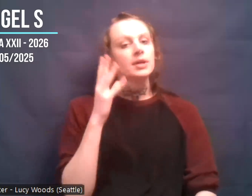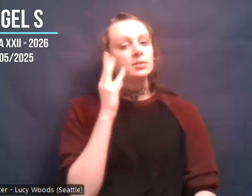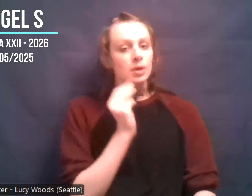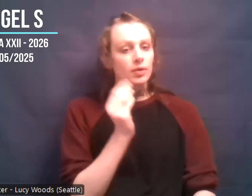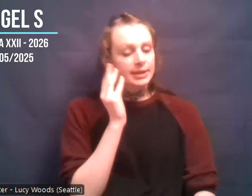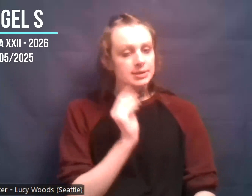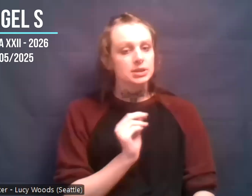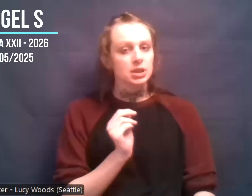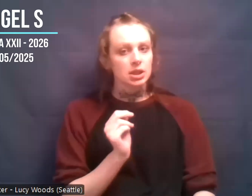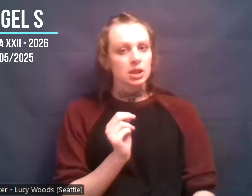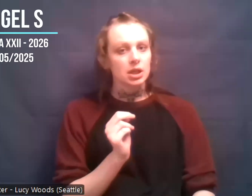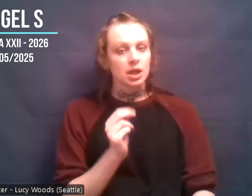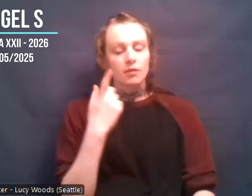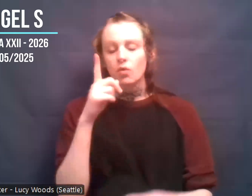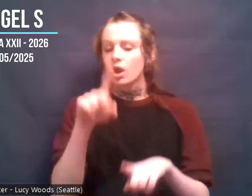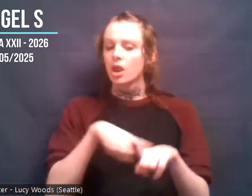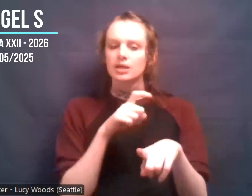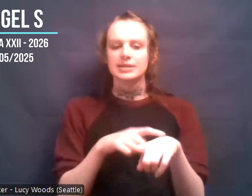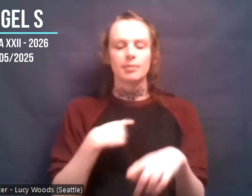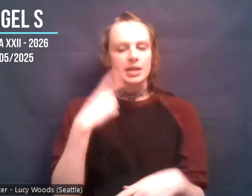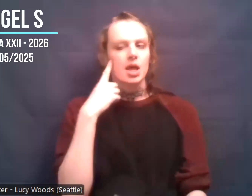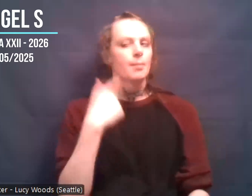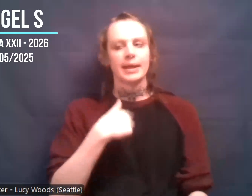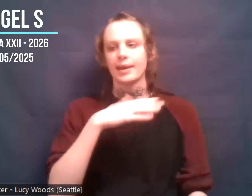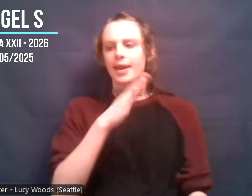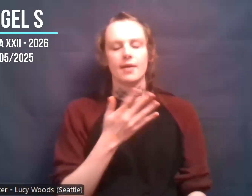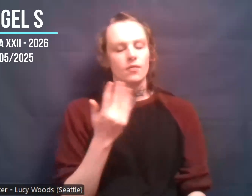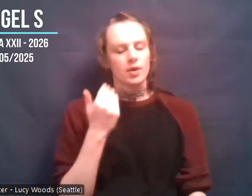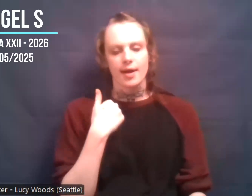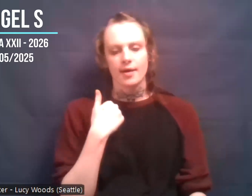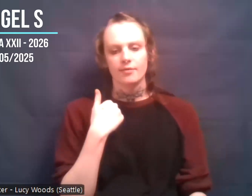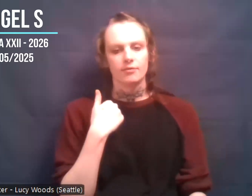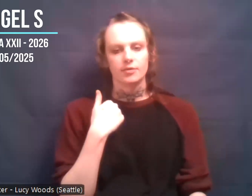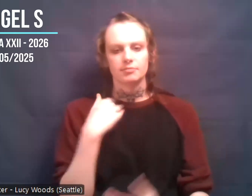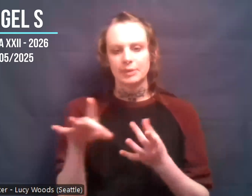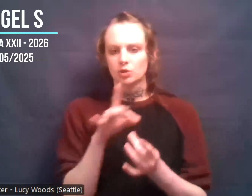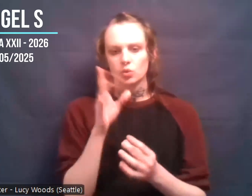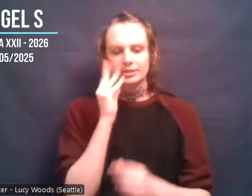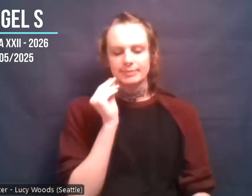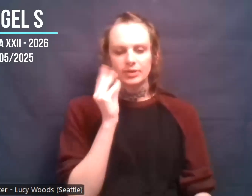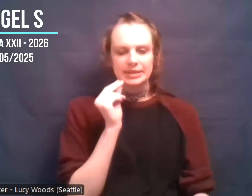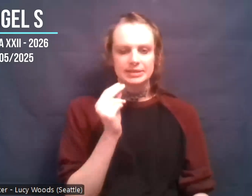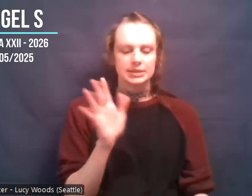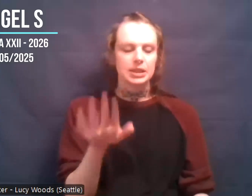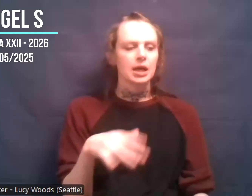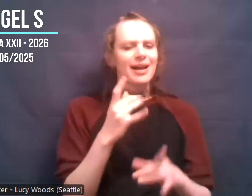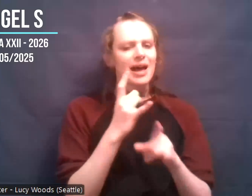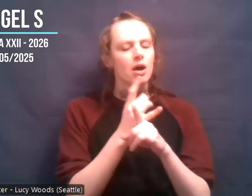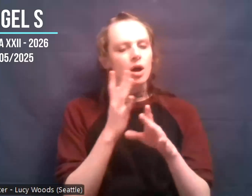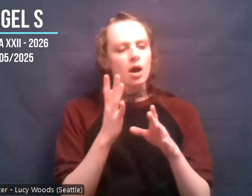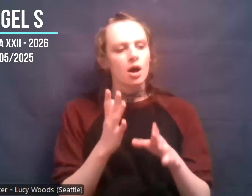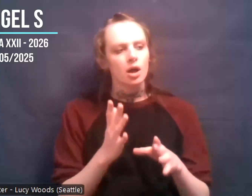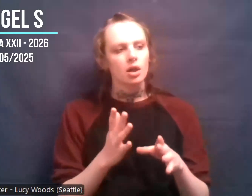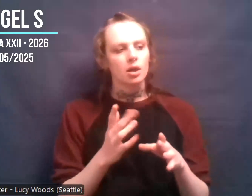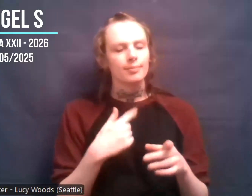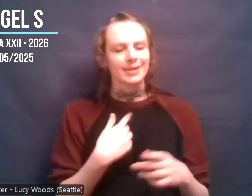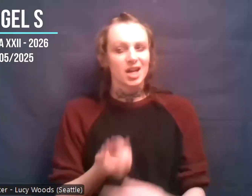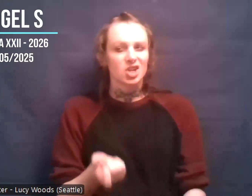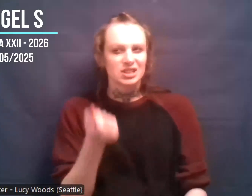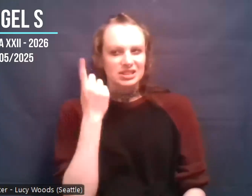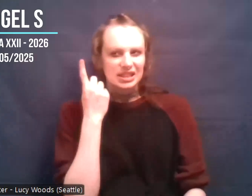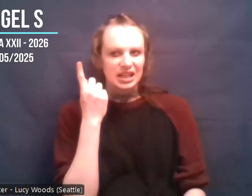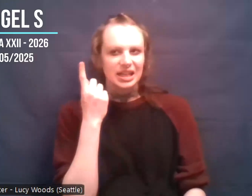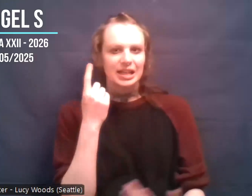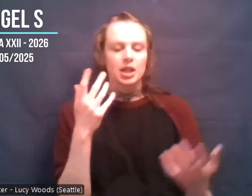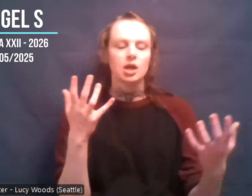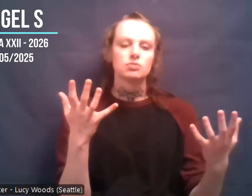while I never thought I would. I had this experience. I understood what an alcoholic was. I understood the phenomenon of craving. I understood